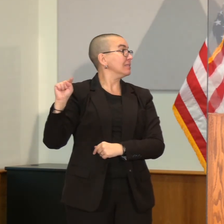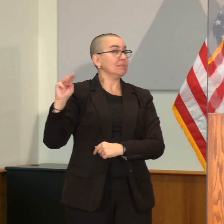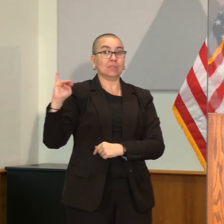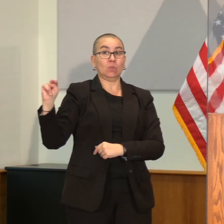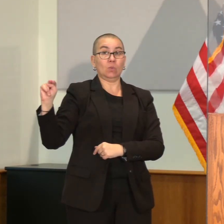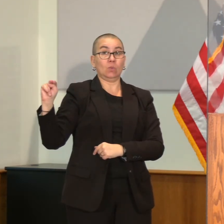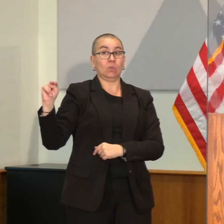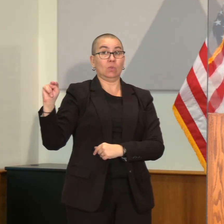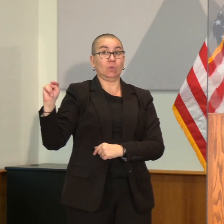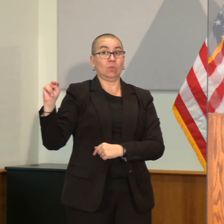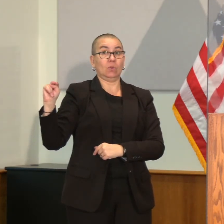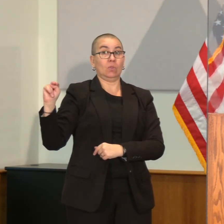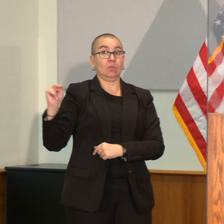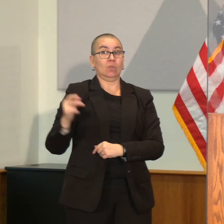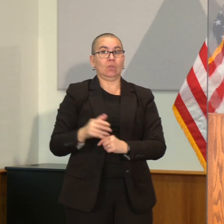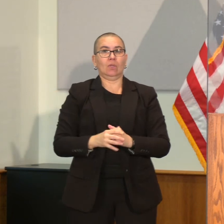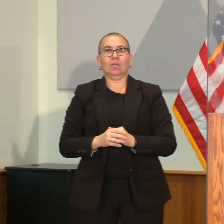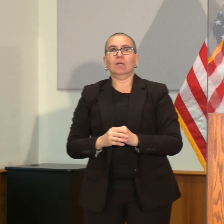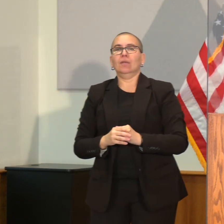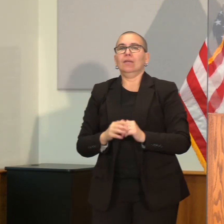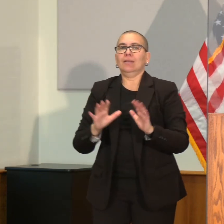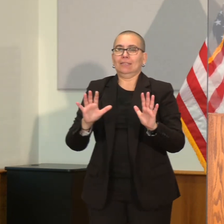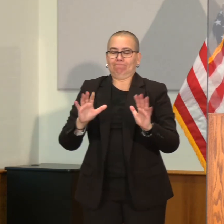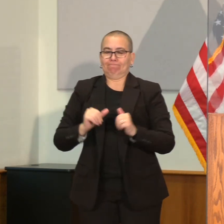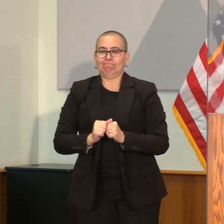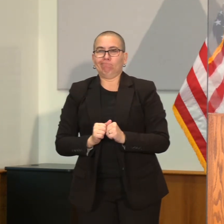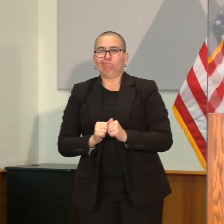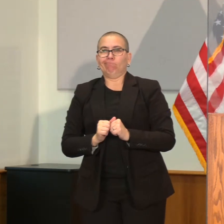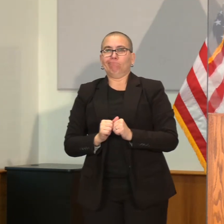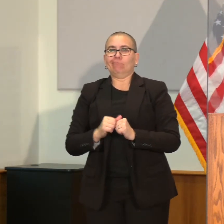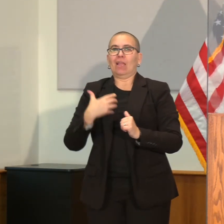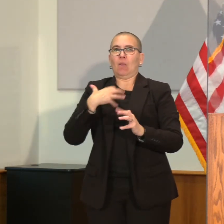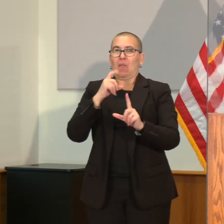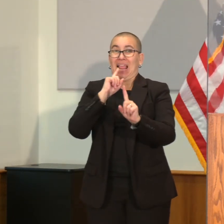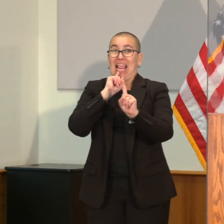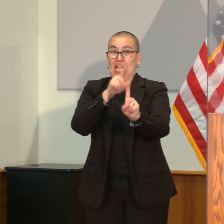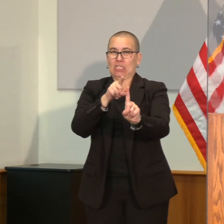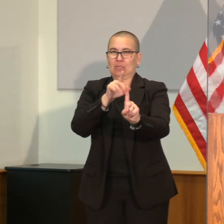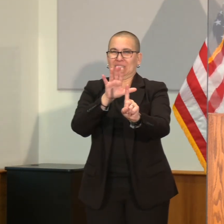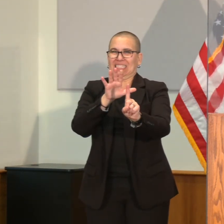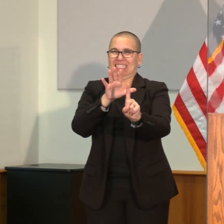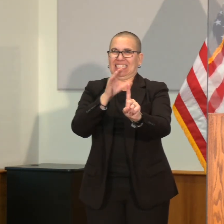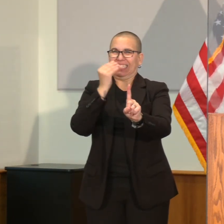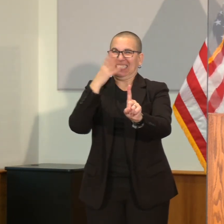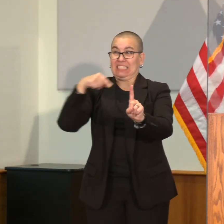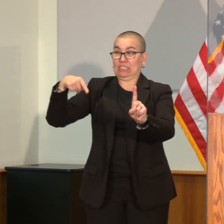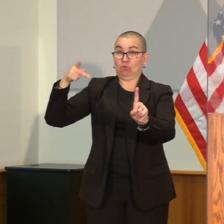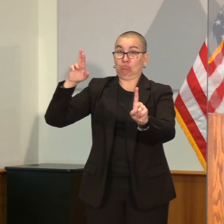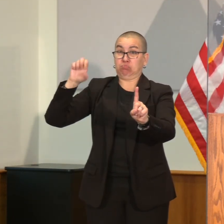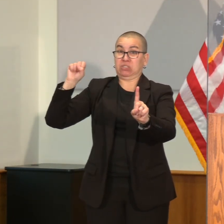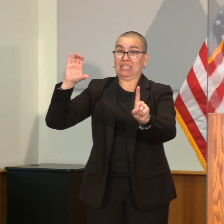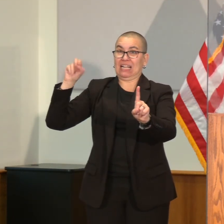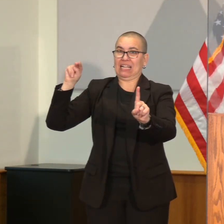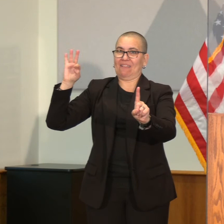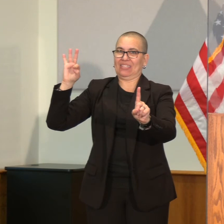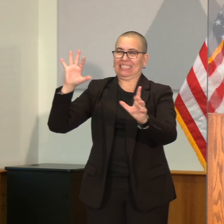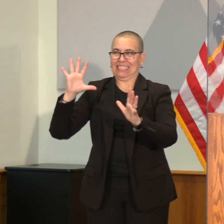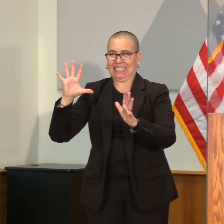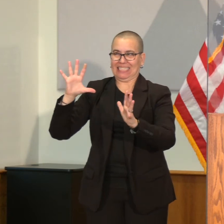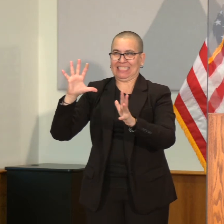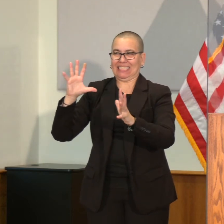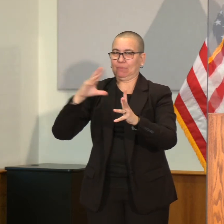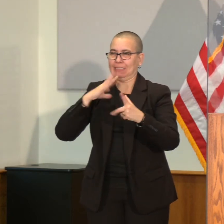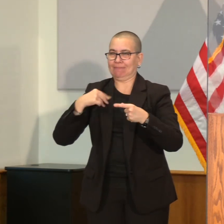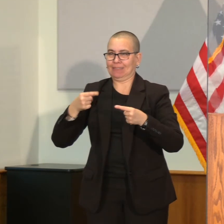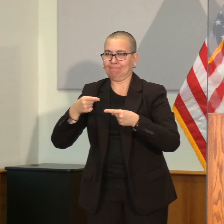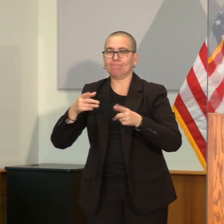I'm going to answer this directly, but it's delicate because it's difficult in a press conference to say it accurately. I think,